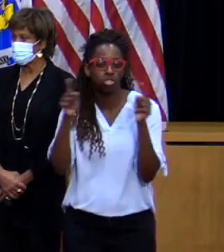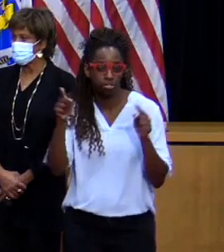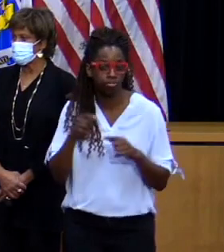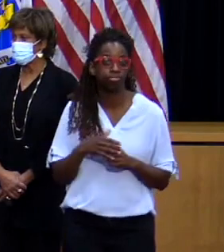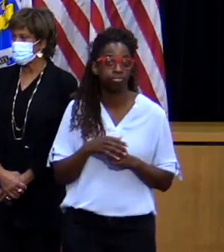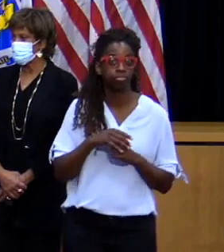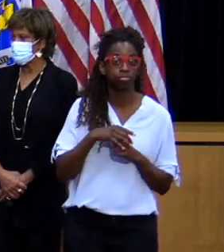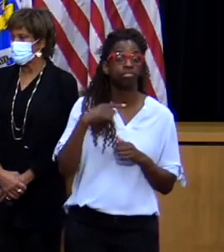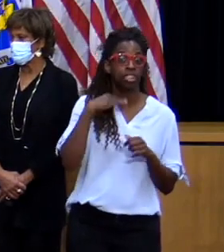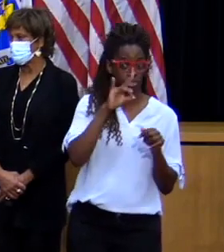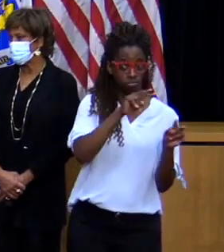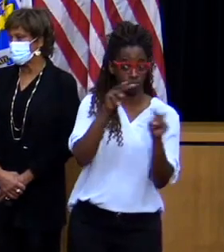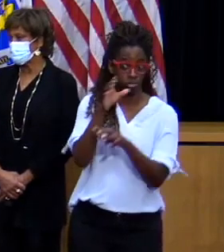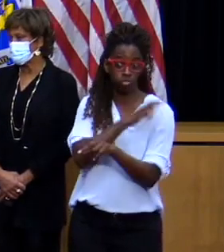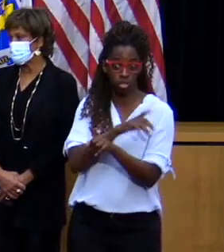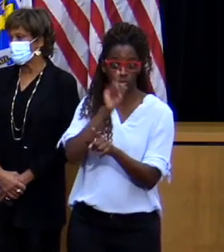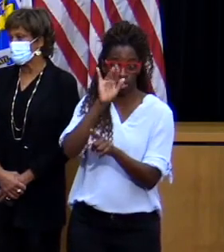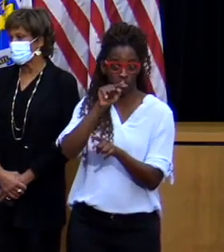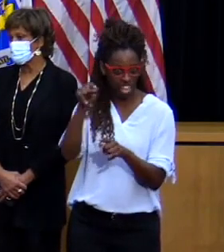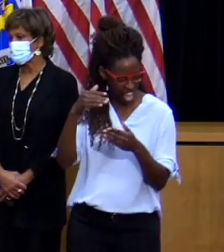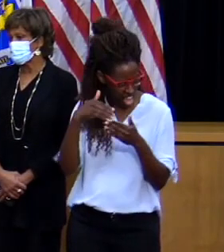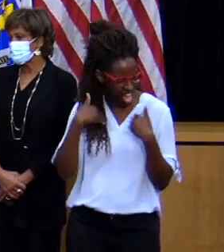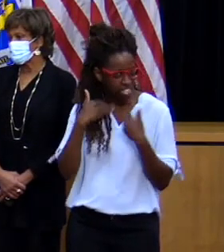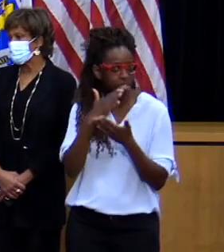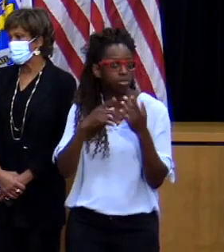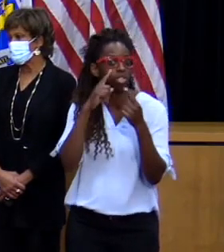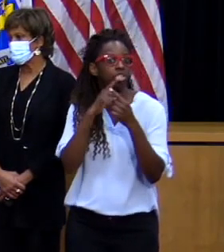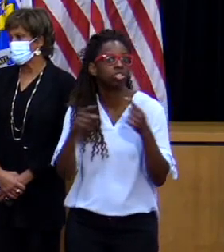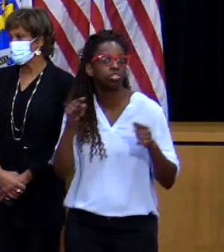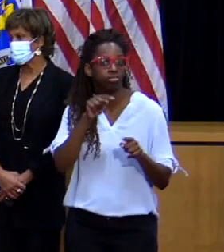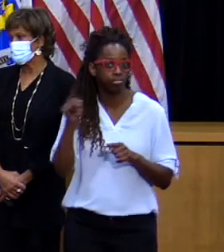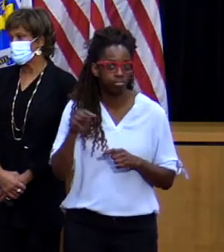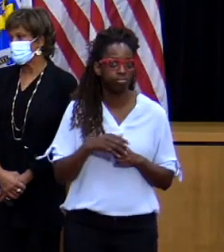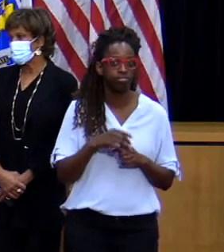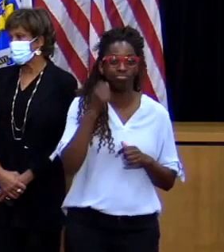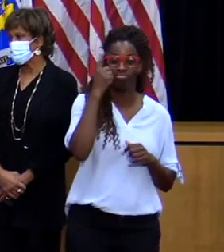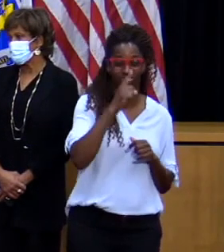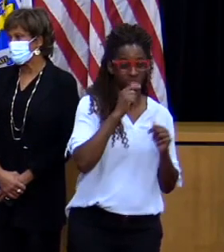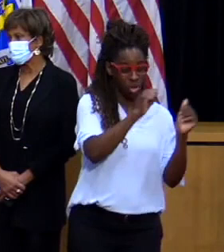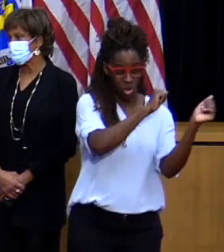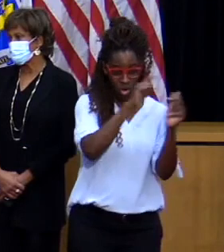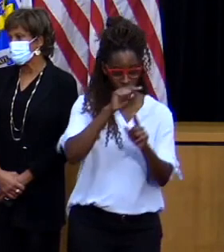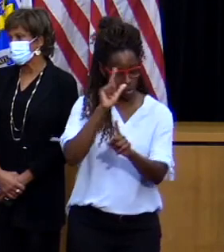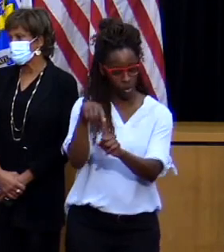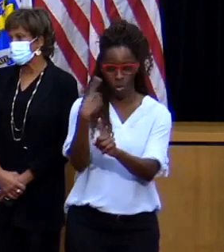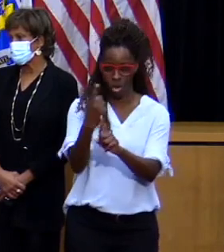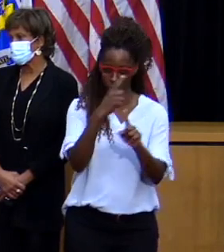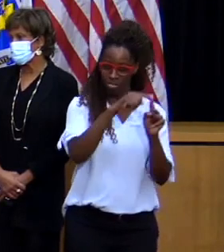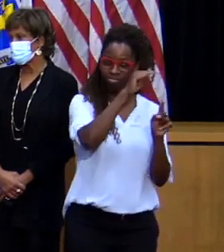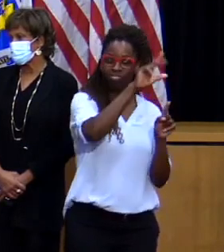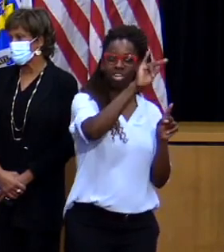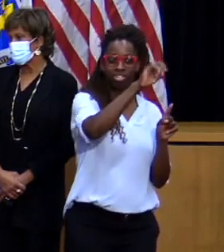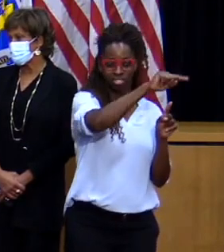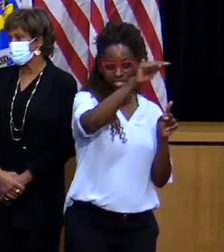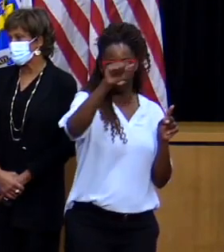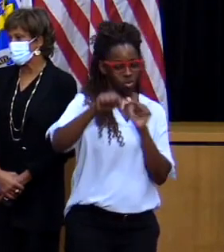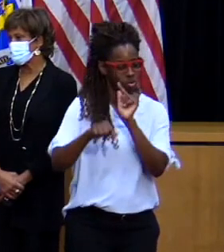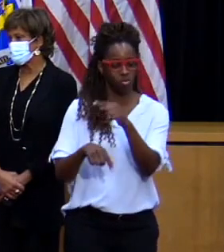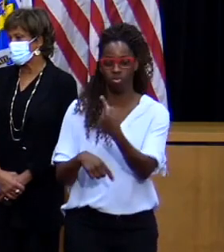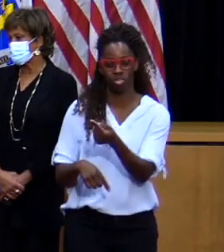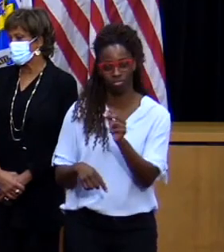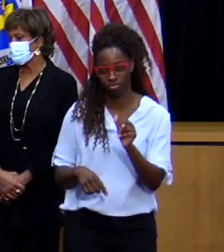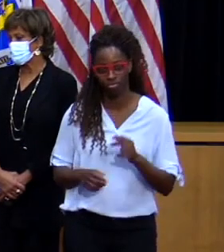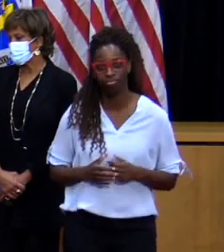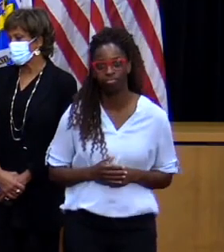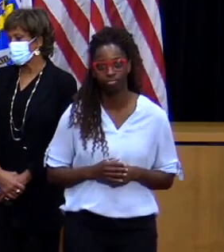to therapeutics, unfortunately, of all kinds. And so what still bears watching is whether there's a statistical significance, whether this